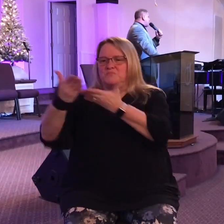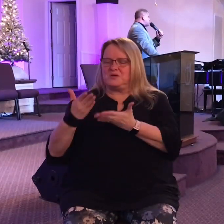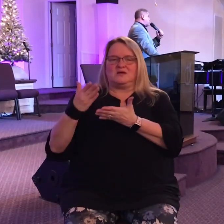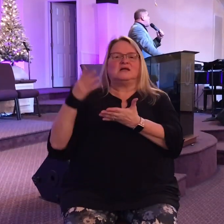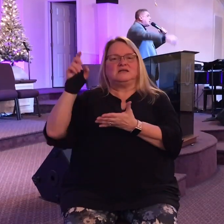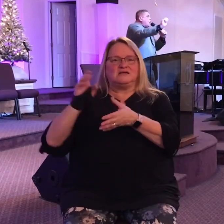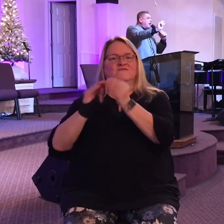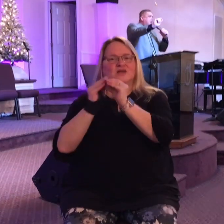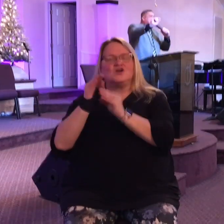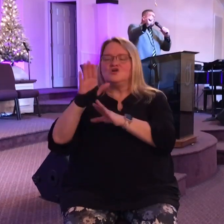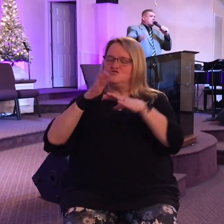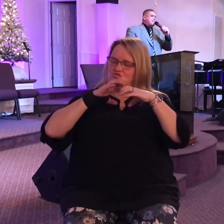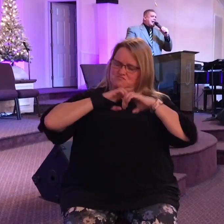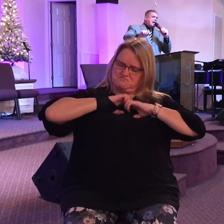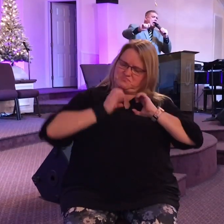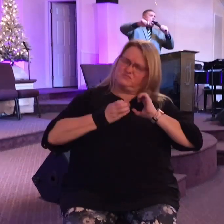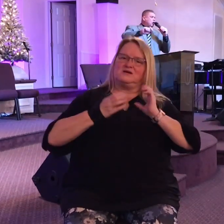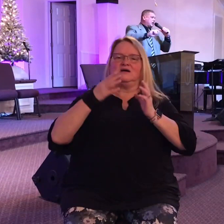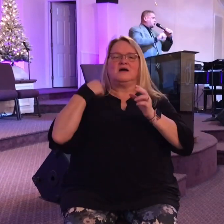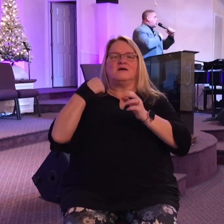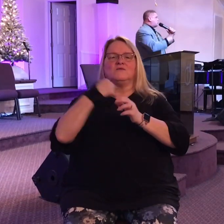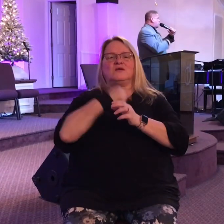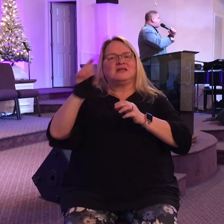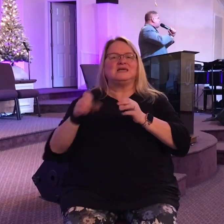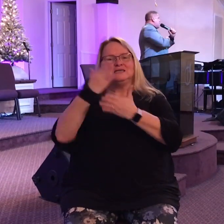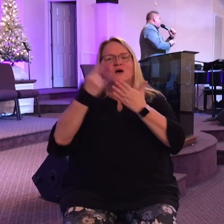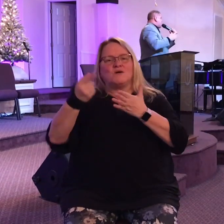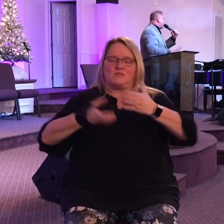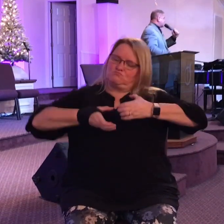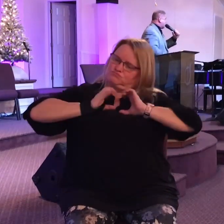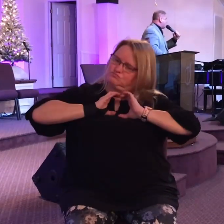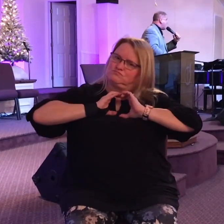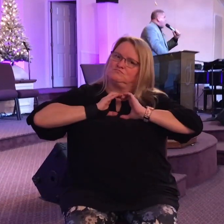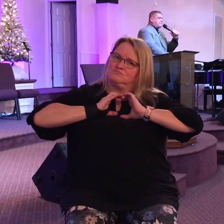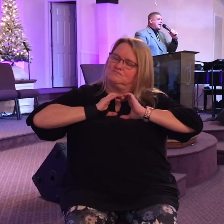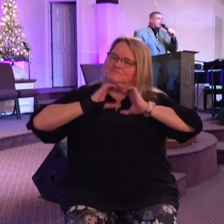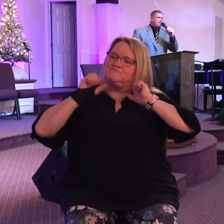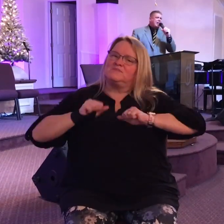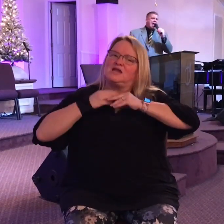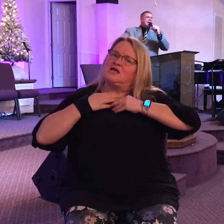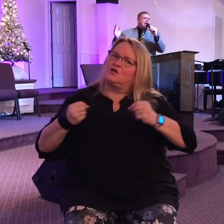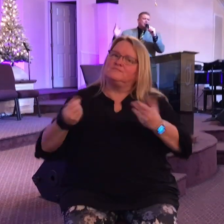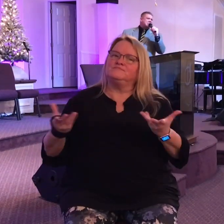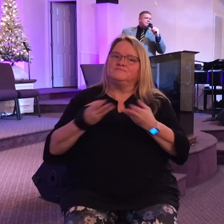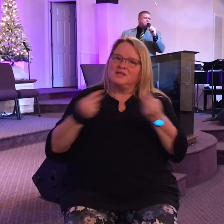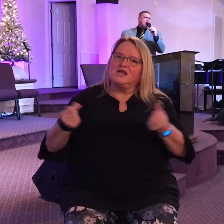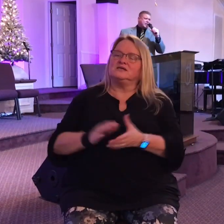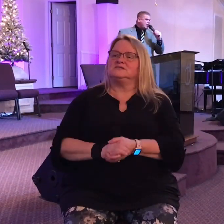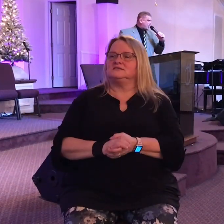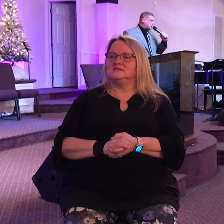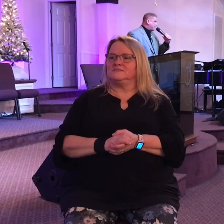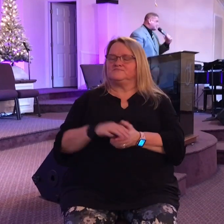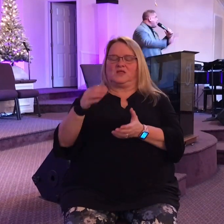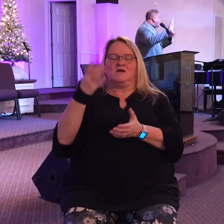your heart is broke, we ought to have somebody here who can surgically put that thing back together and make you feel like it was never